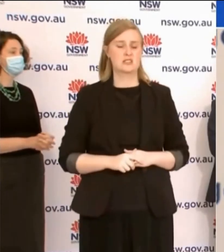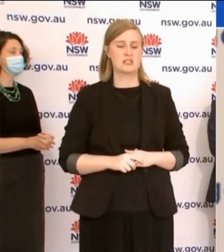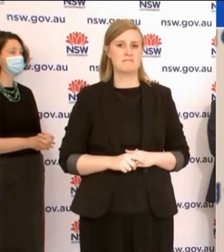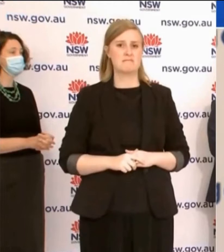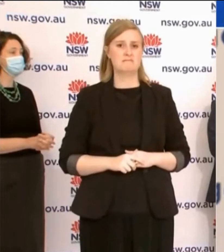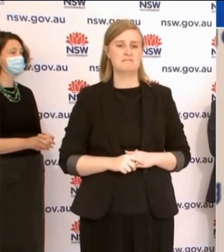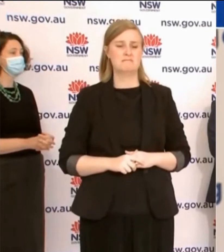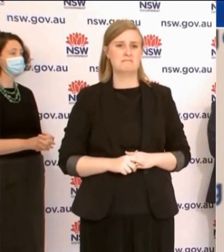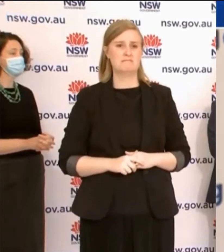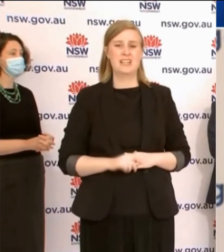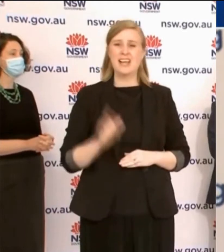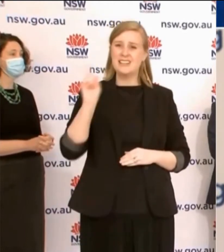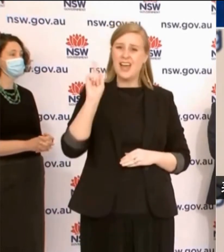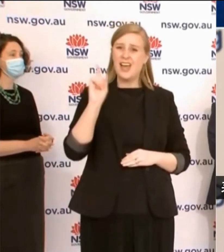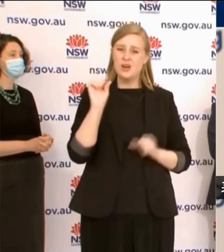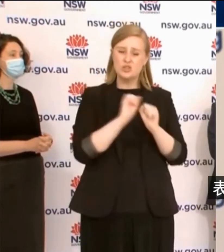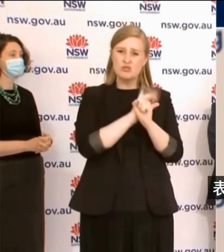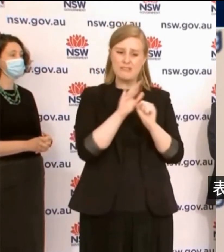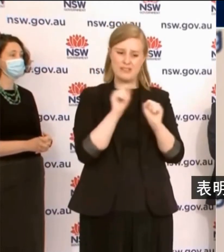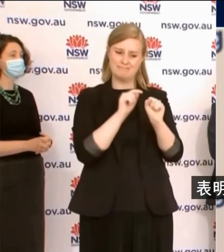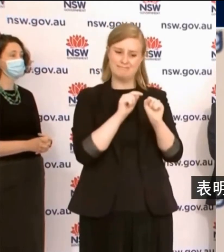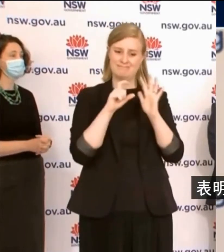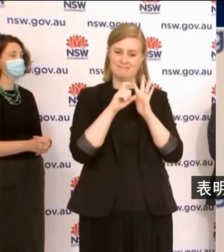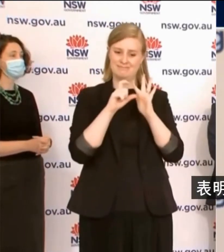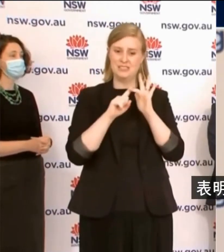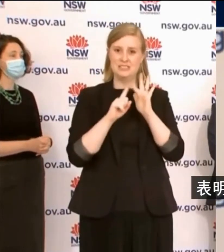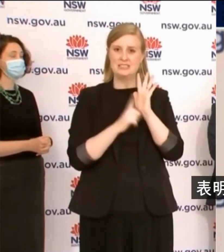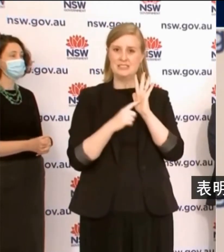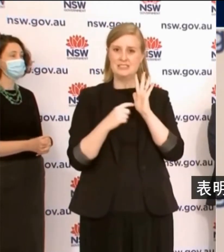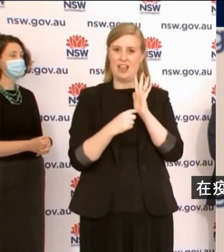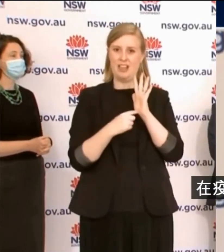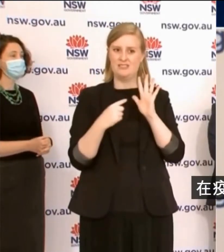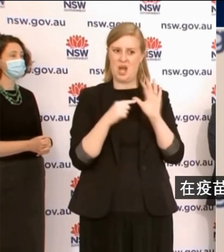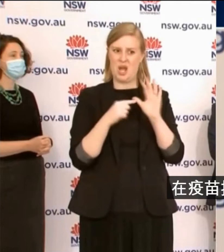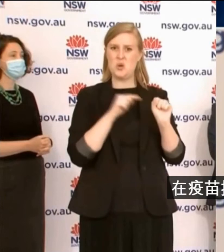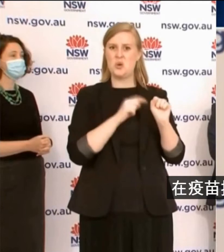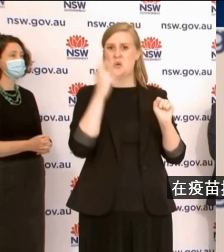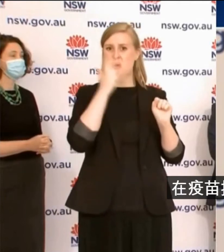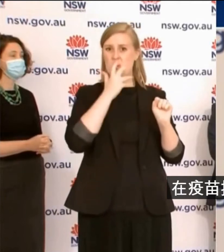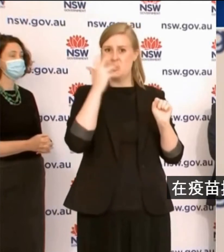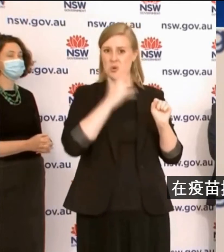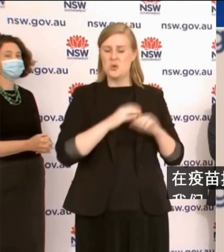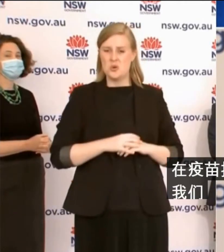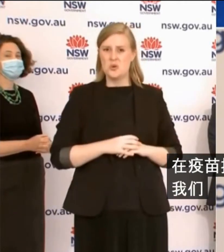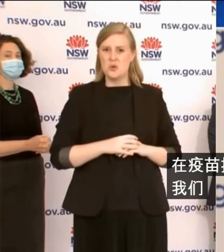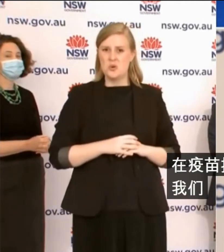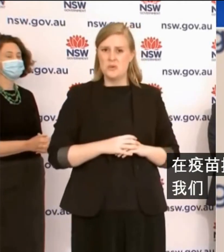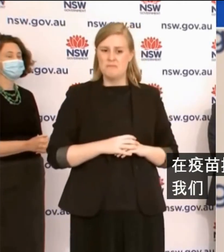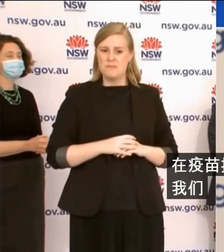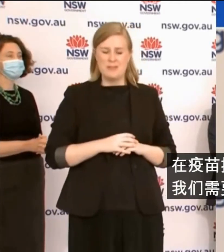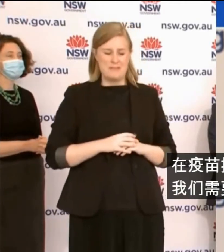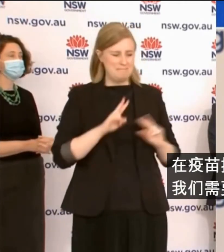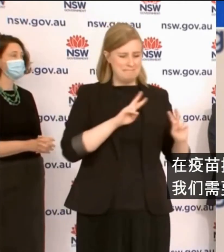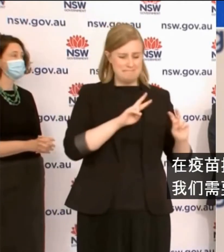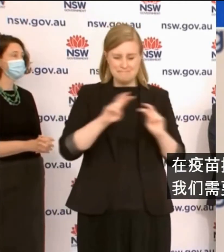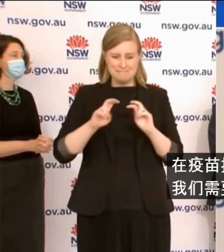this, is that we also need a strong equity focus in our vaccine rollout. We need to make